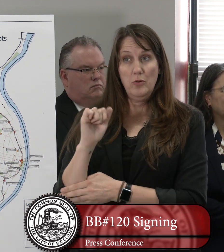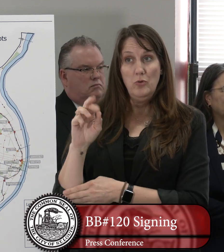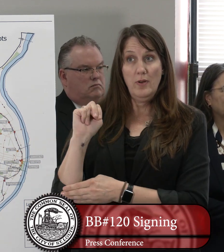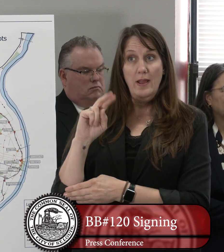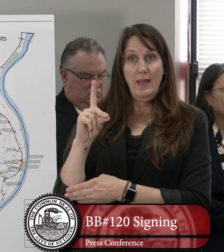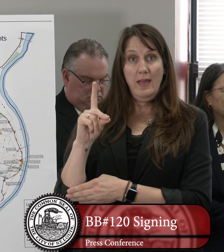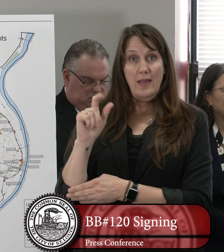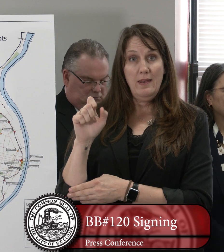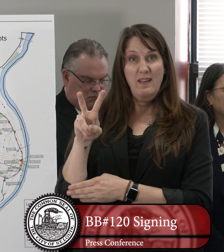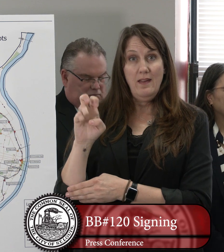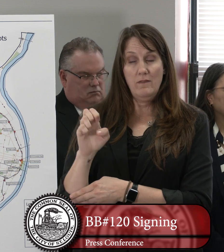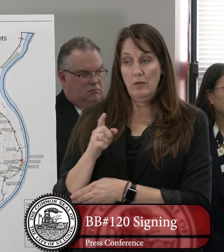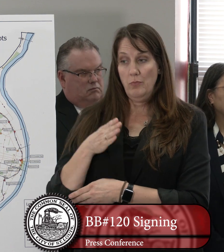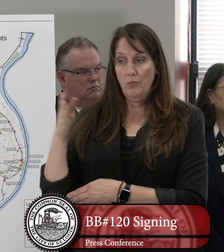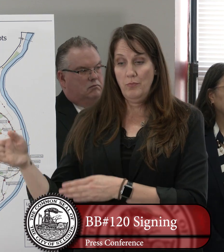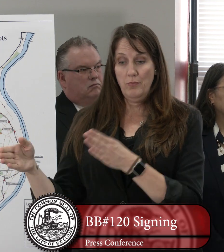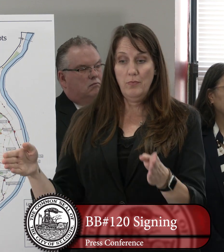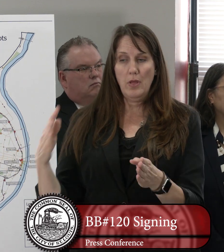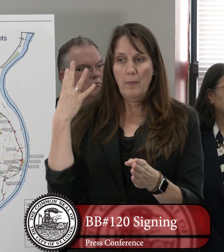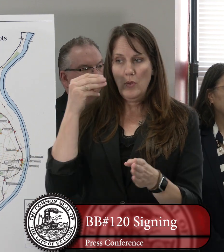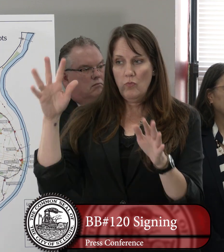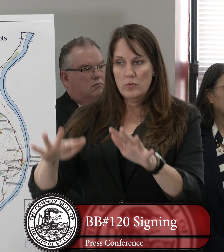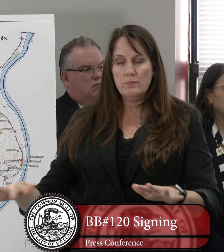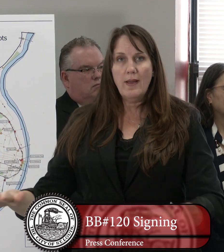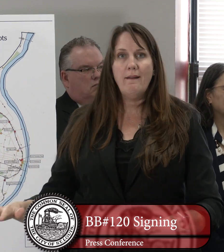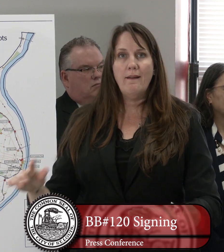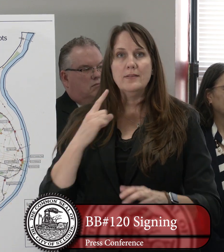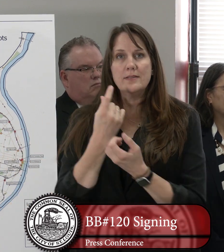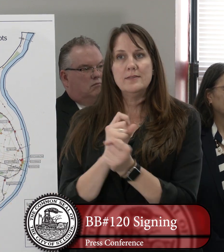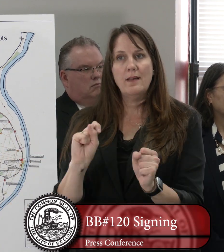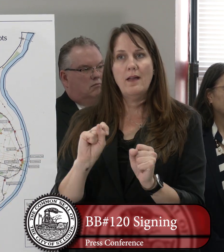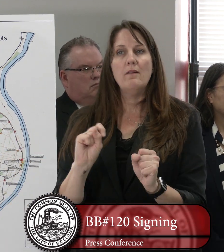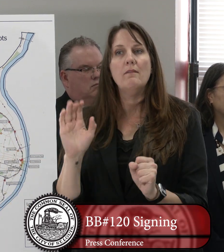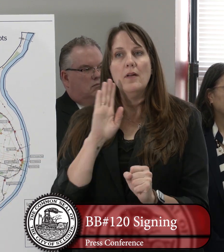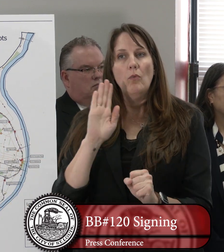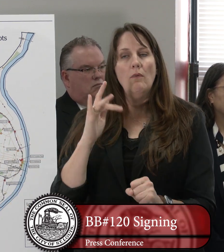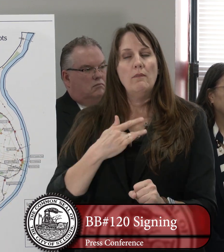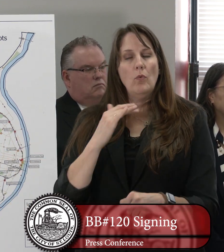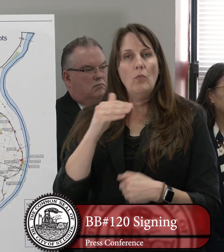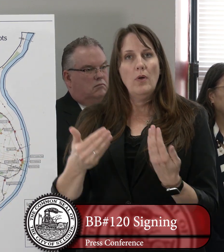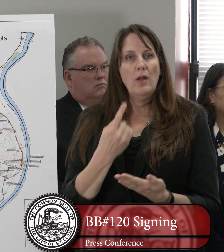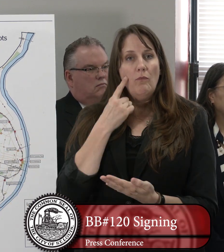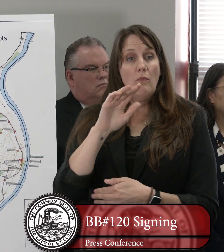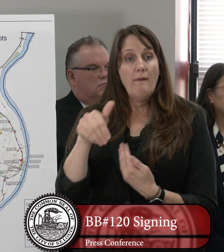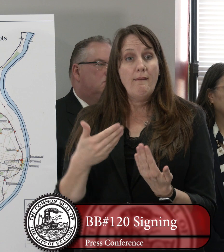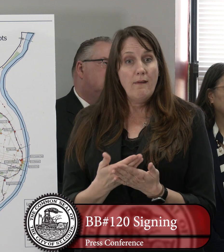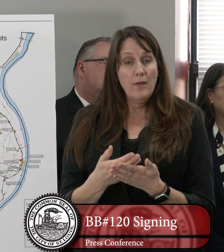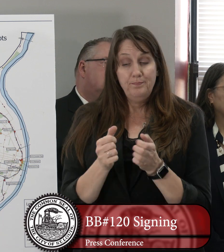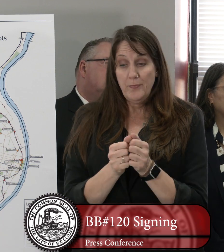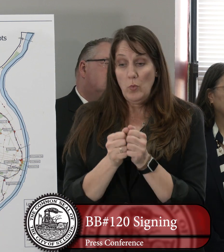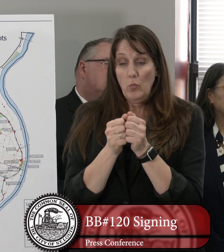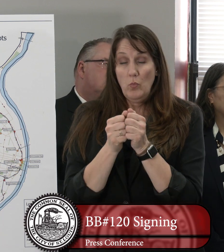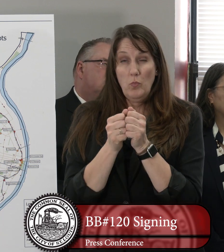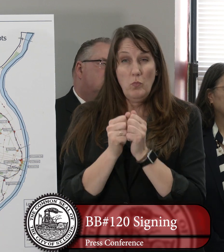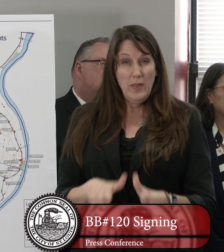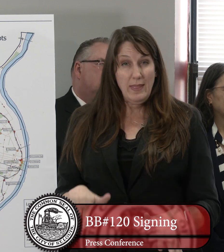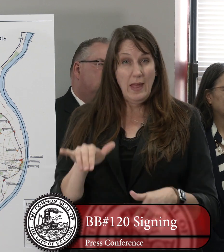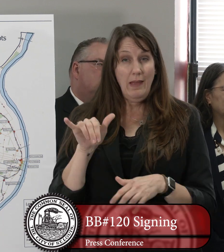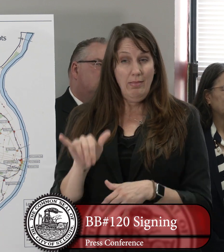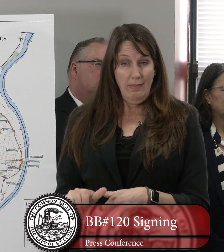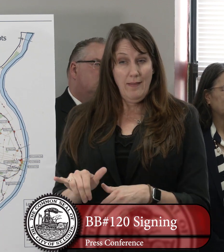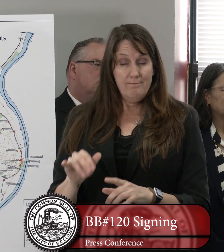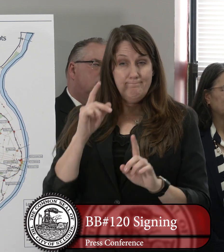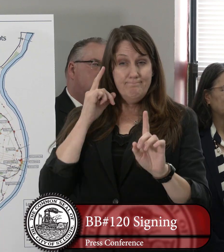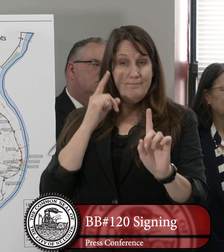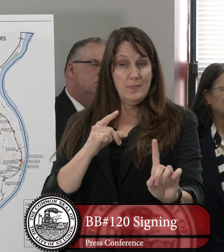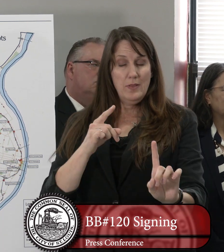really beautiful space that is safe and welcoming for all. Without this kind of comprehensive thinking, we